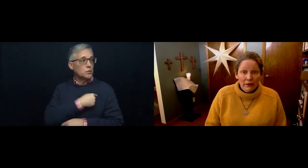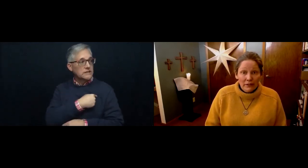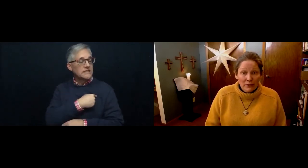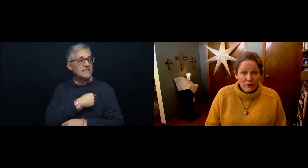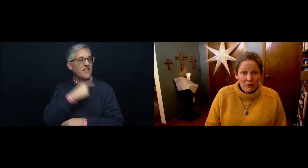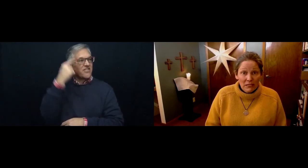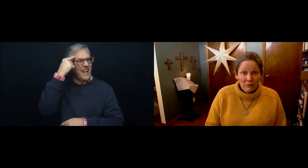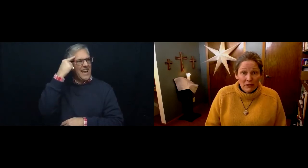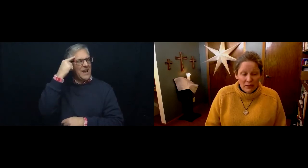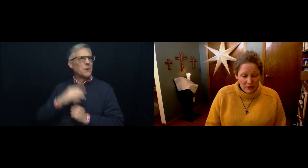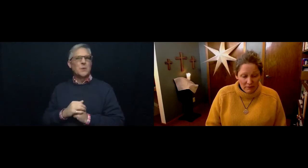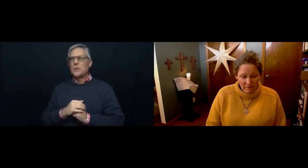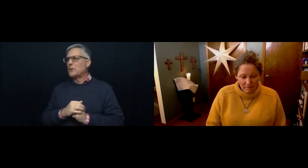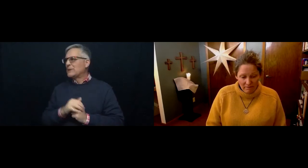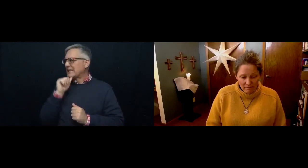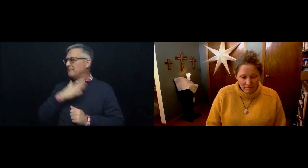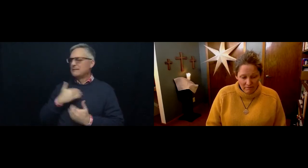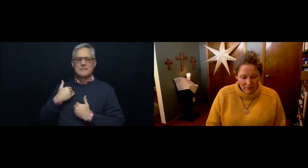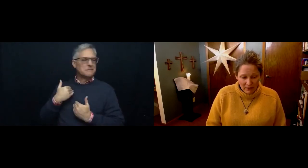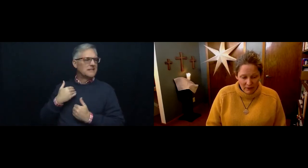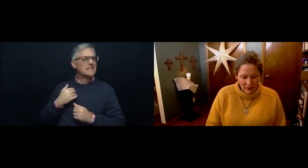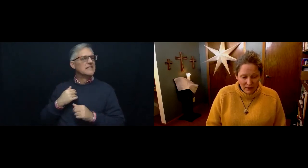somebody else's responsibility,